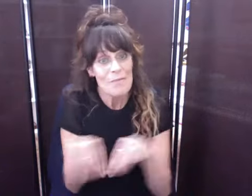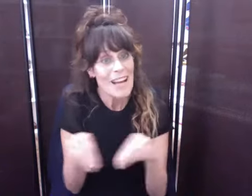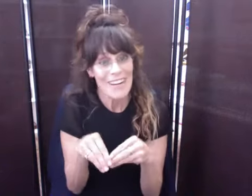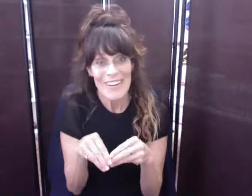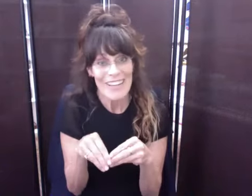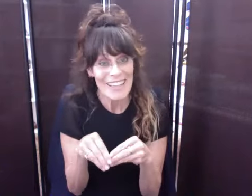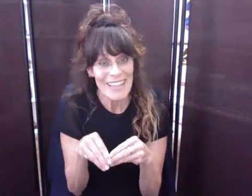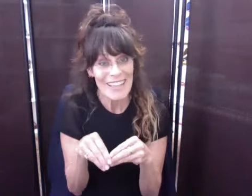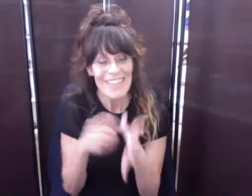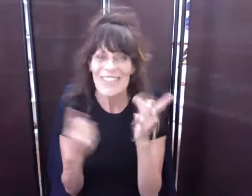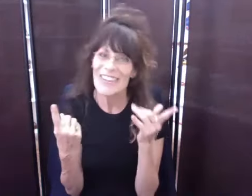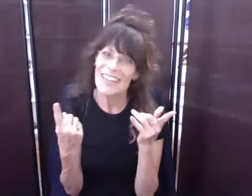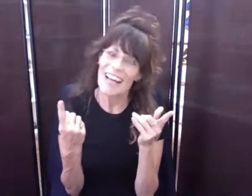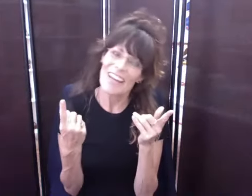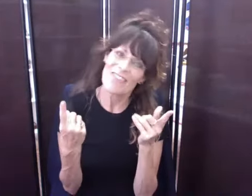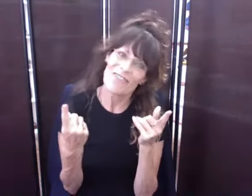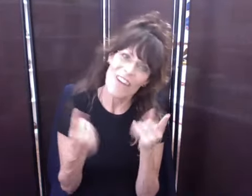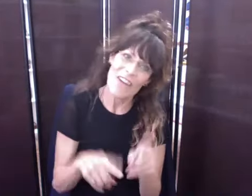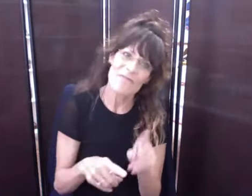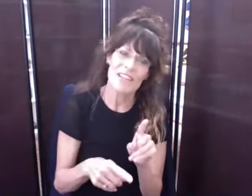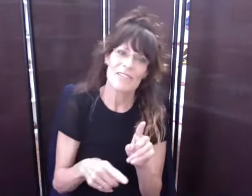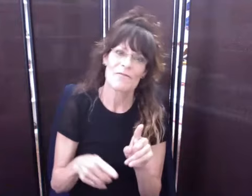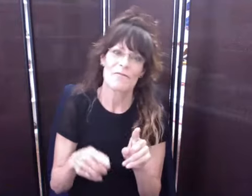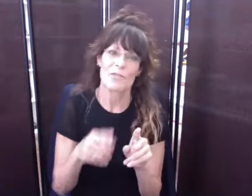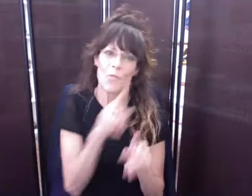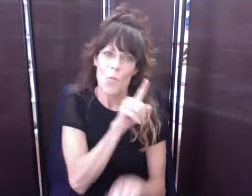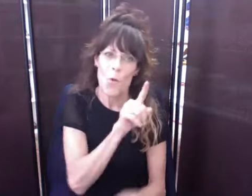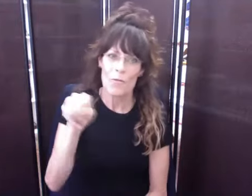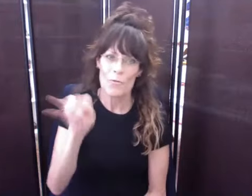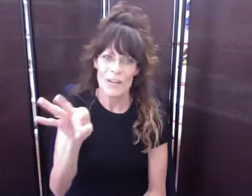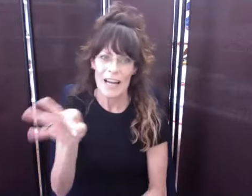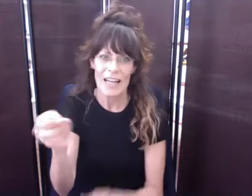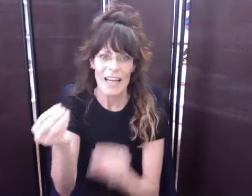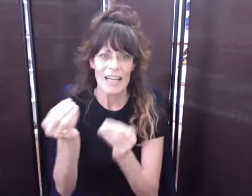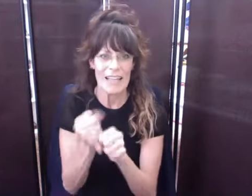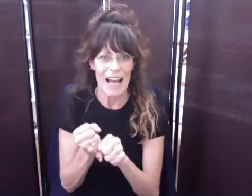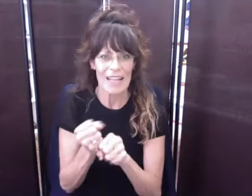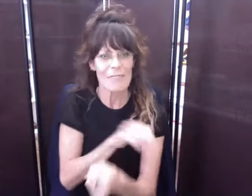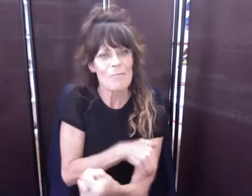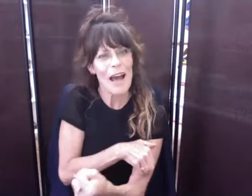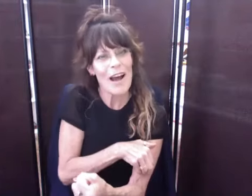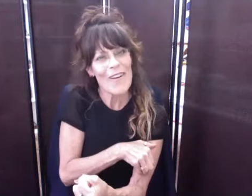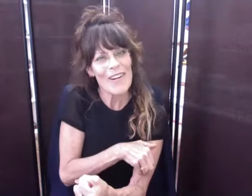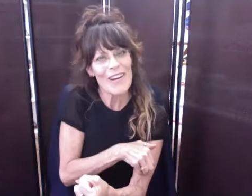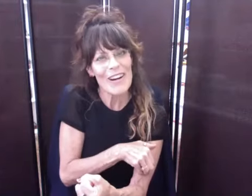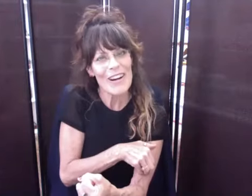And what I found through the first 9 steps were batteries that gave me power. And I keep those batteries charged by trying as best I can,